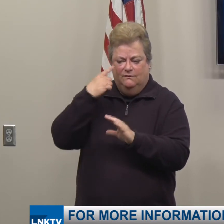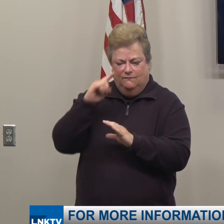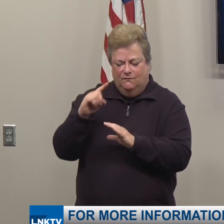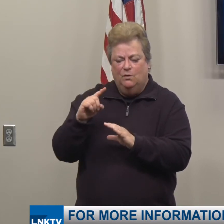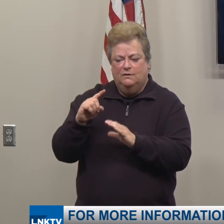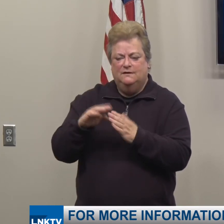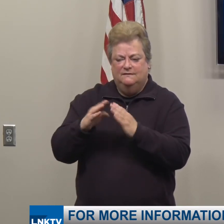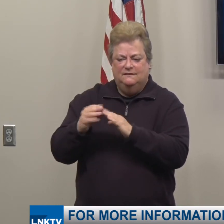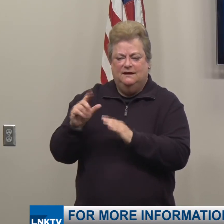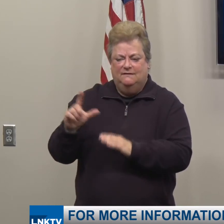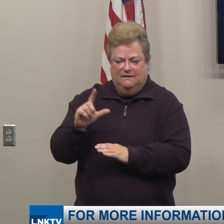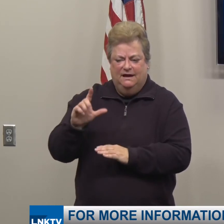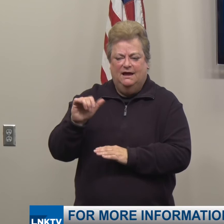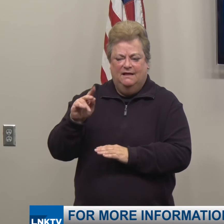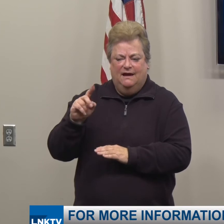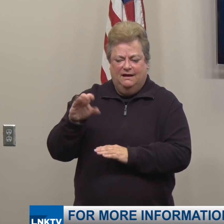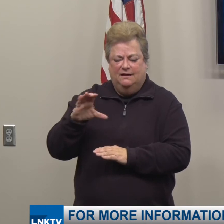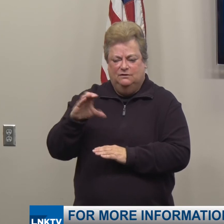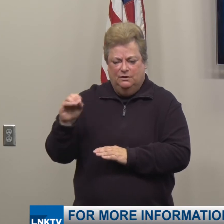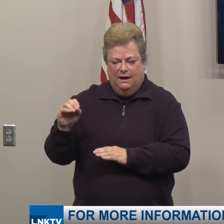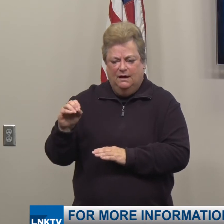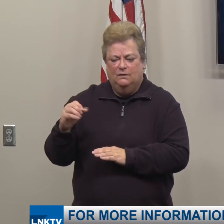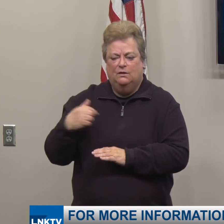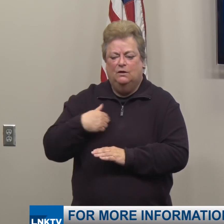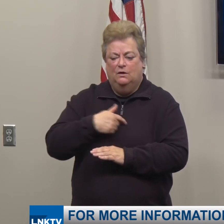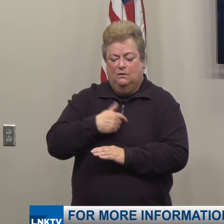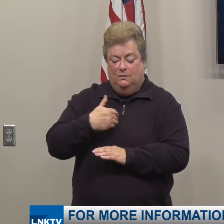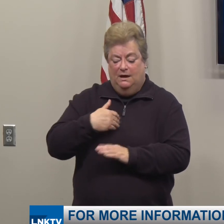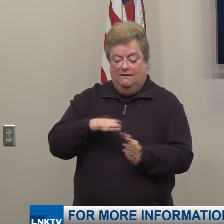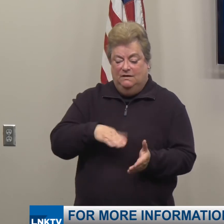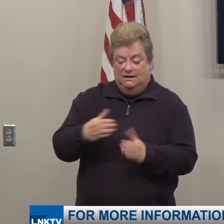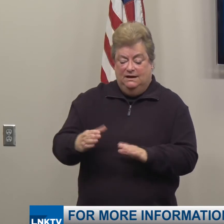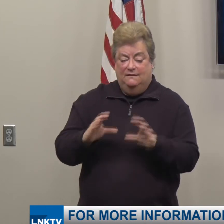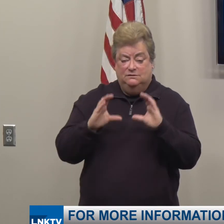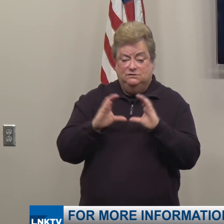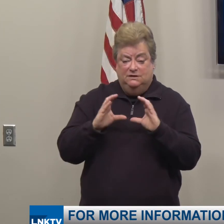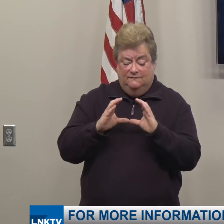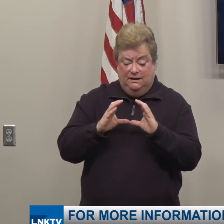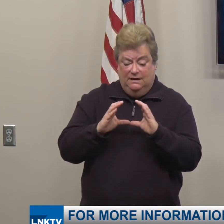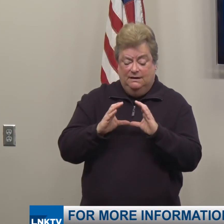and Lancaster County. So we have the death certificate